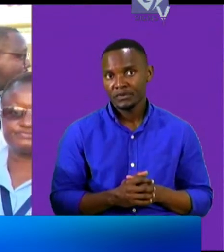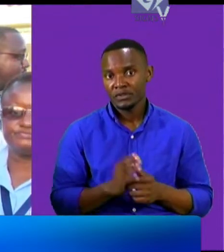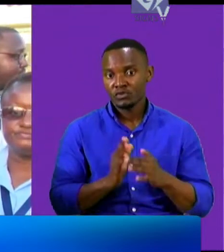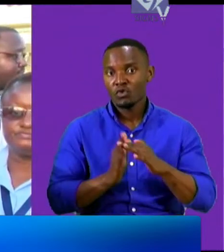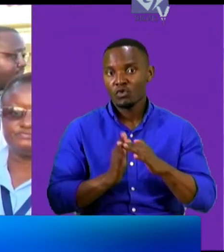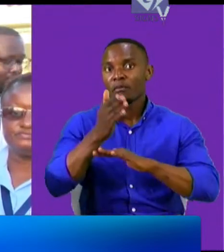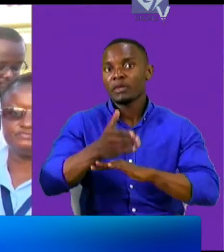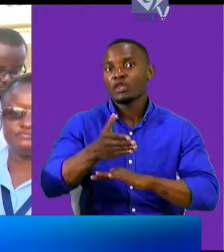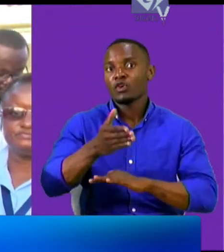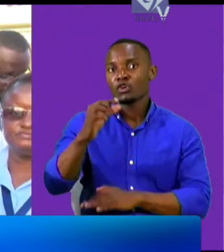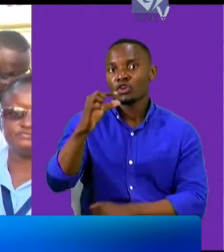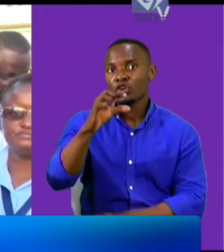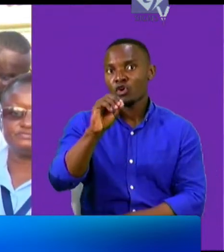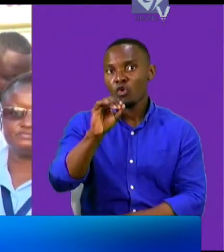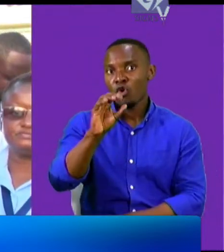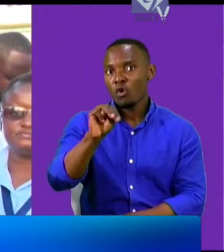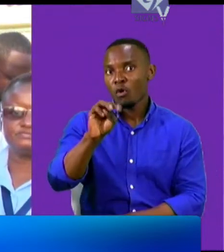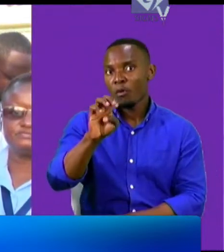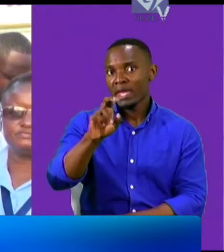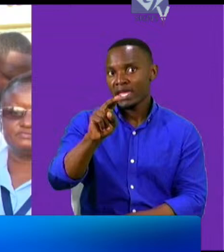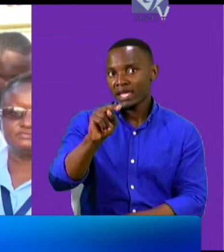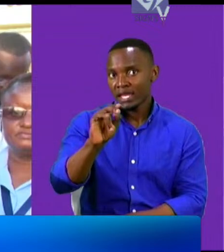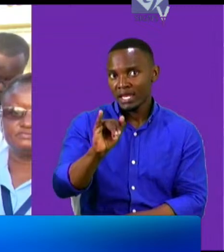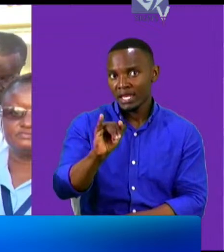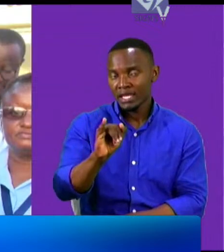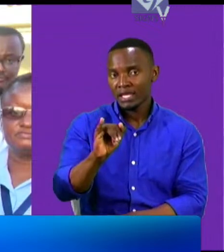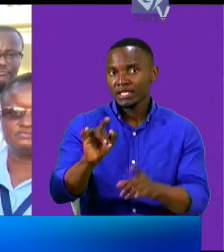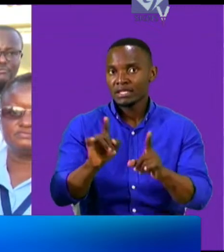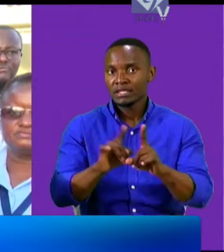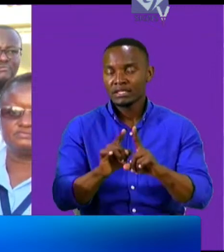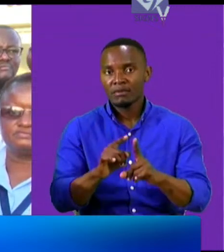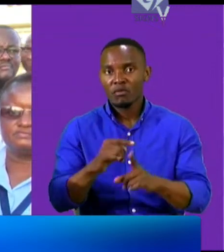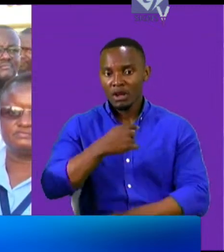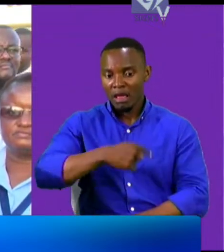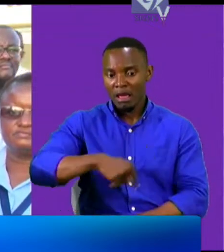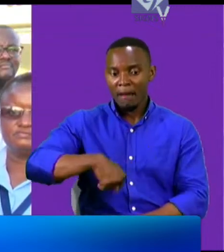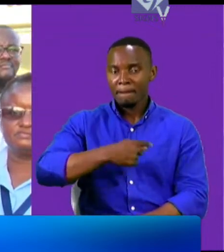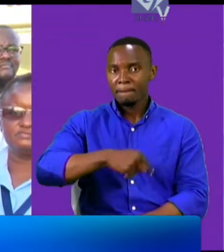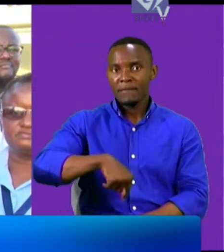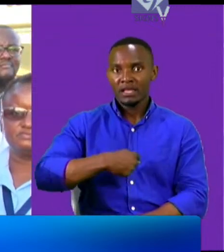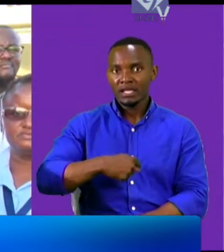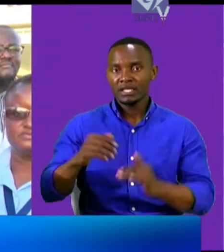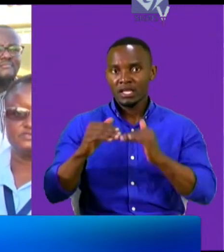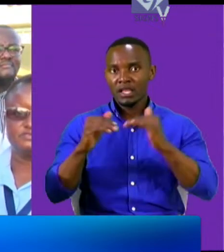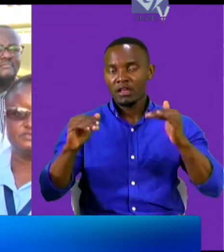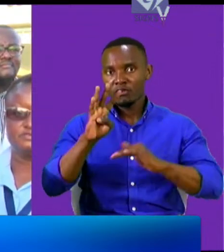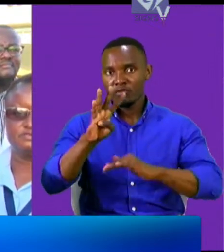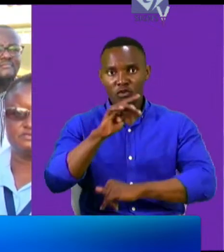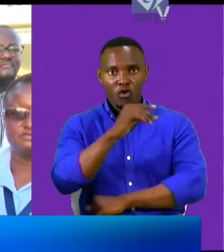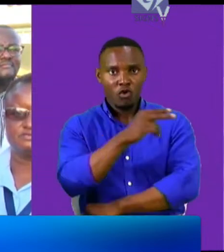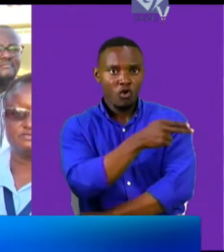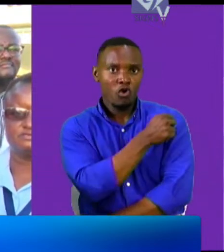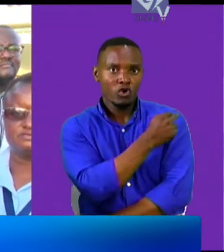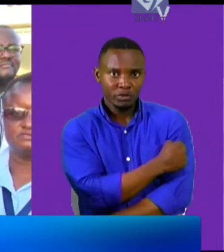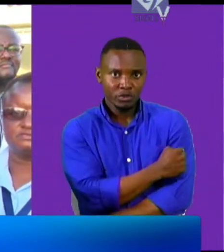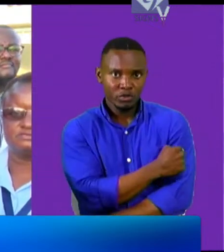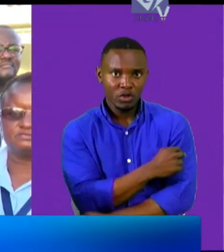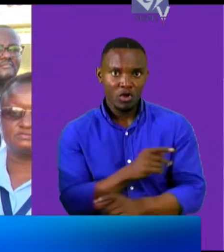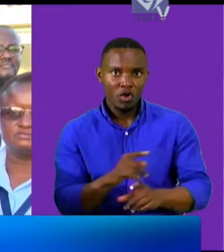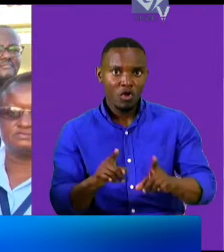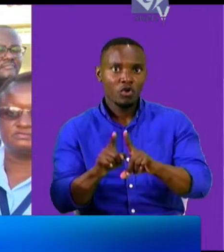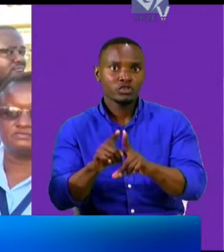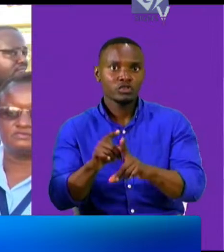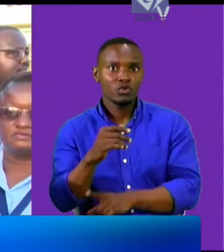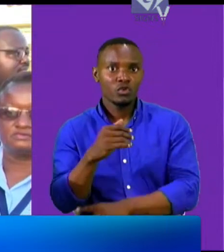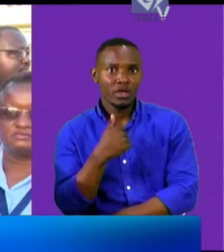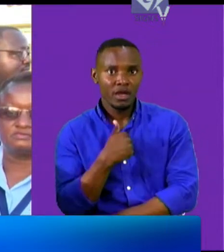and beyond Malindi level 4 hospital, we are also carrying out within the